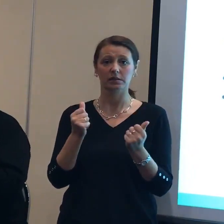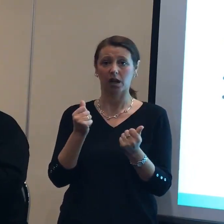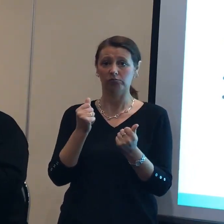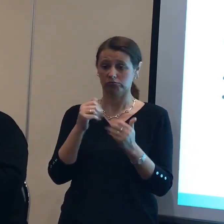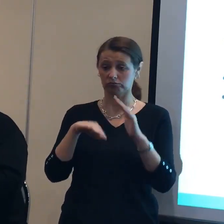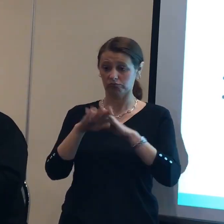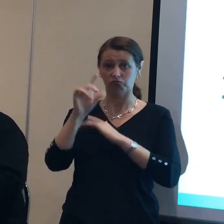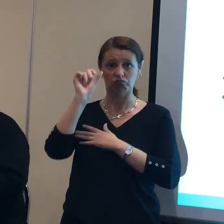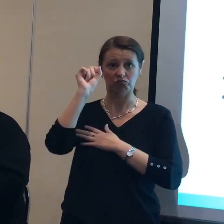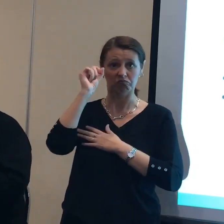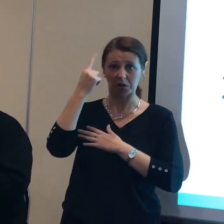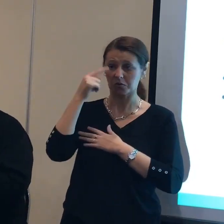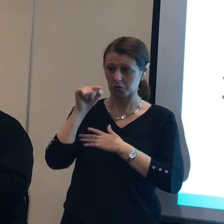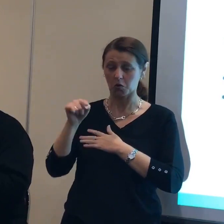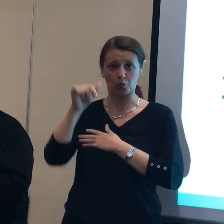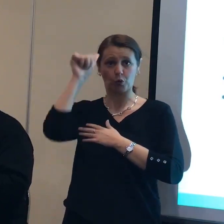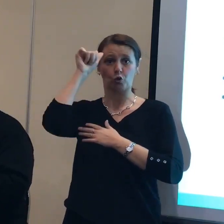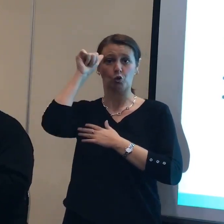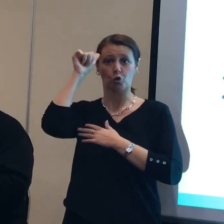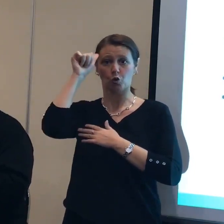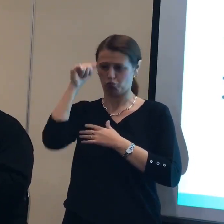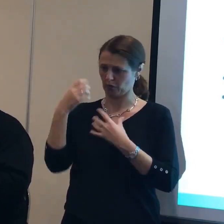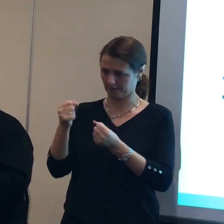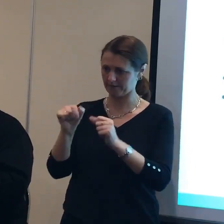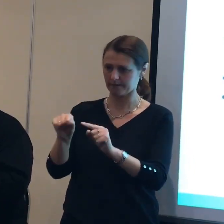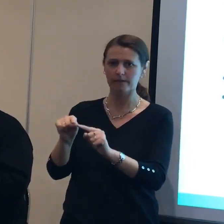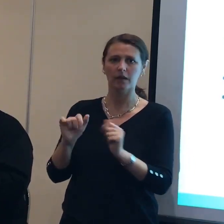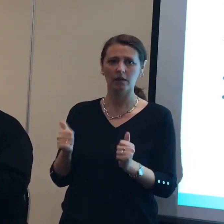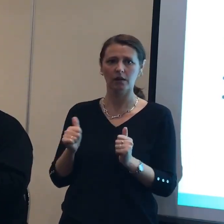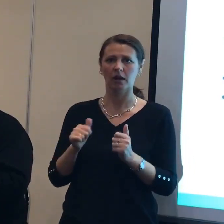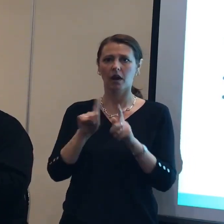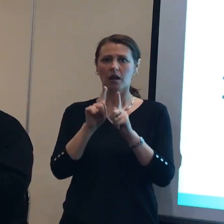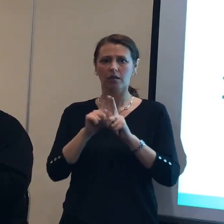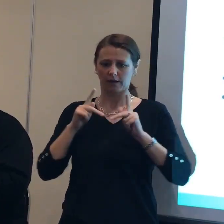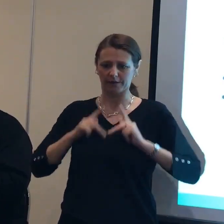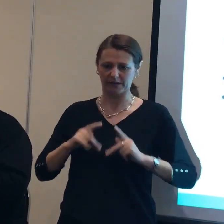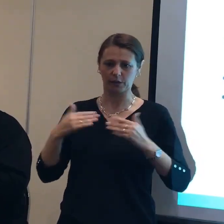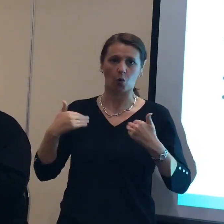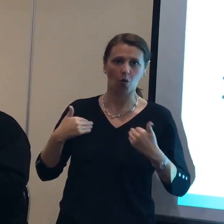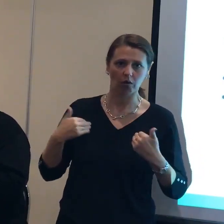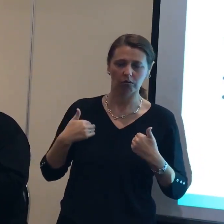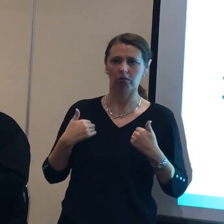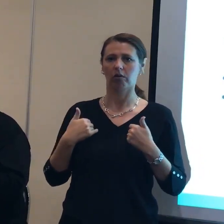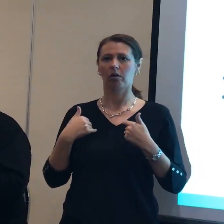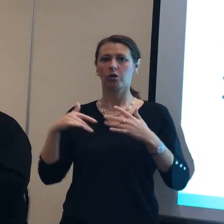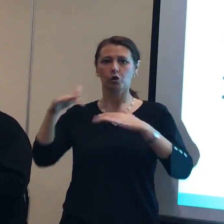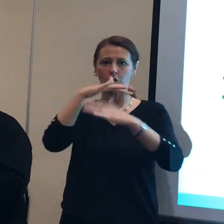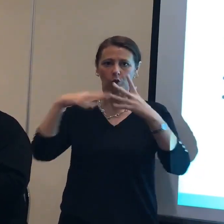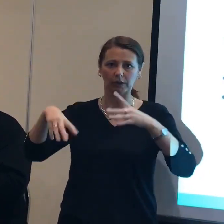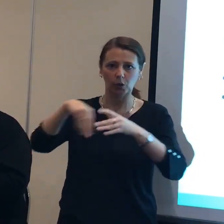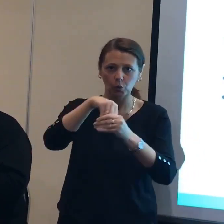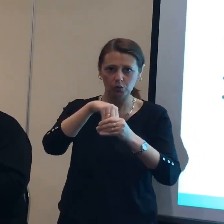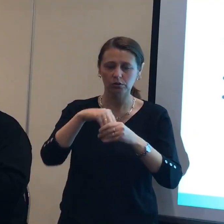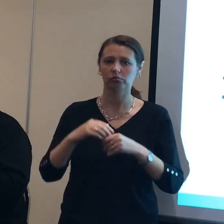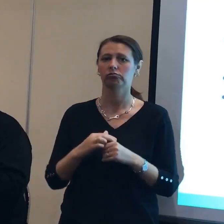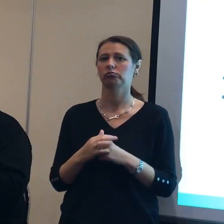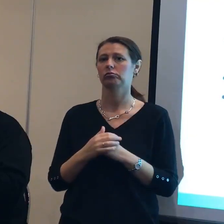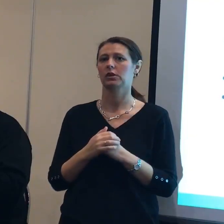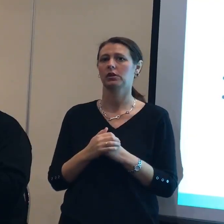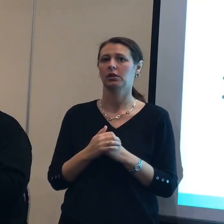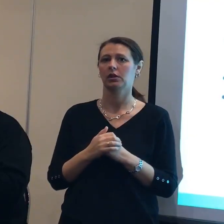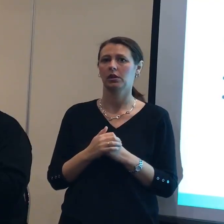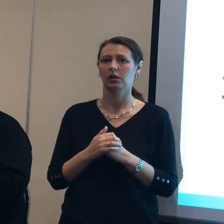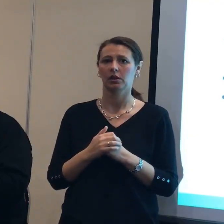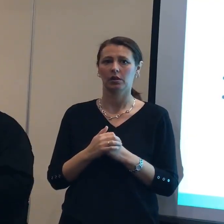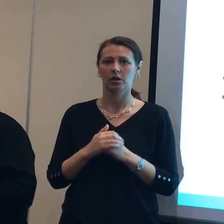well understood, and we knew that were there. So things like physical health, social inclusion, you